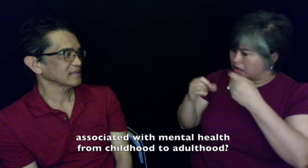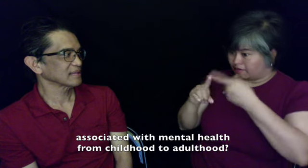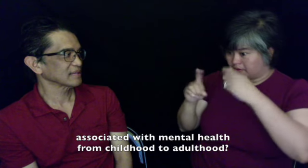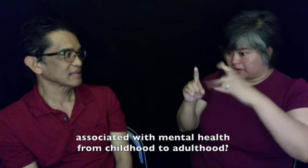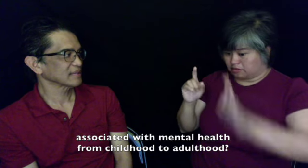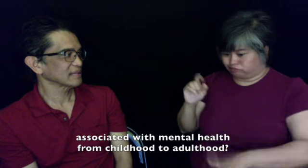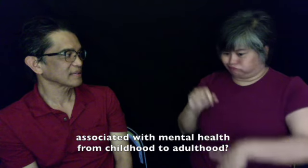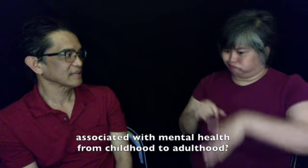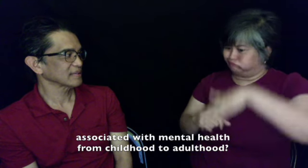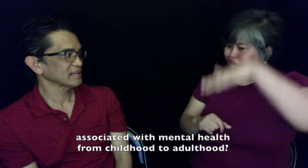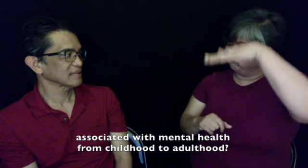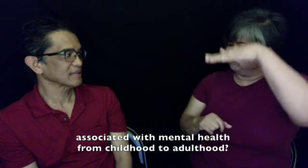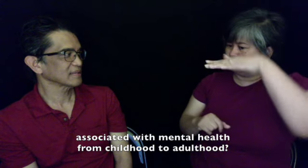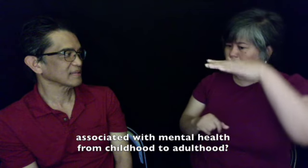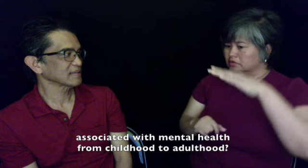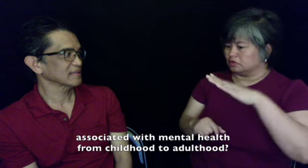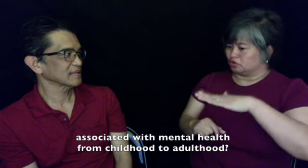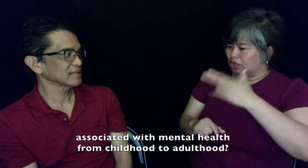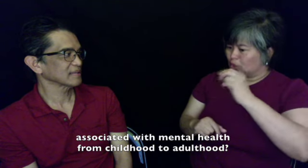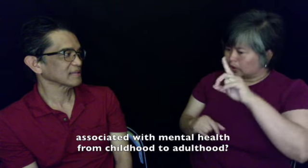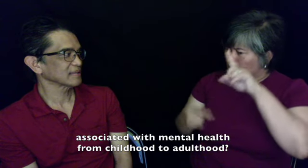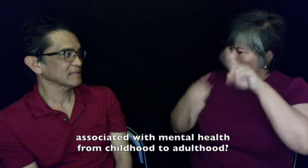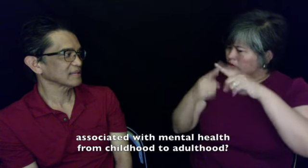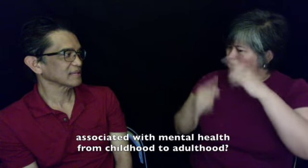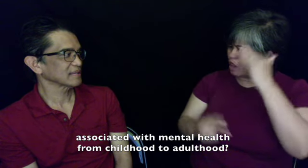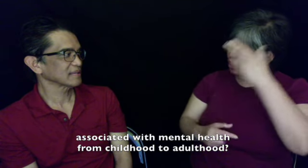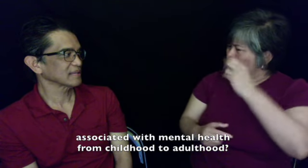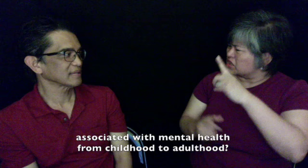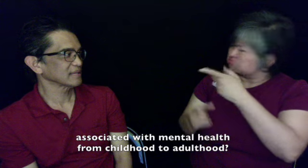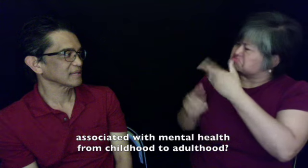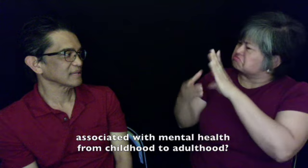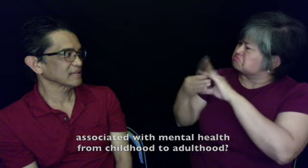associated with mental health from childhood to adulthood?